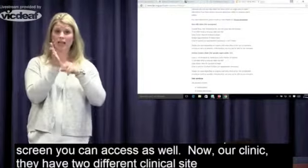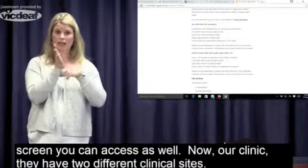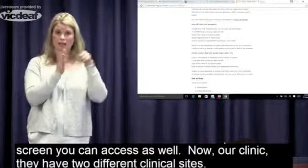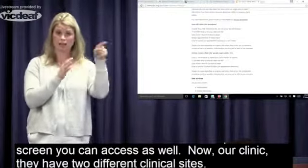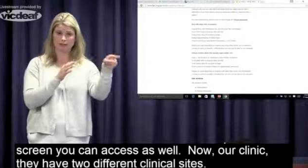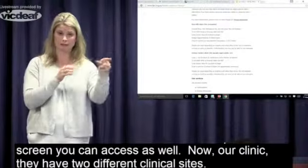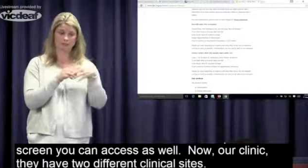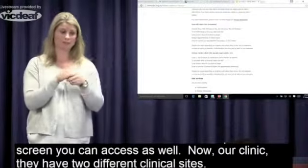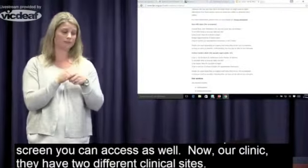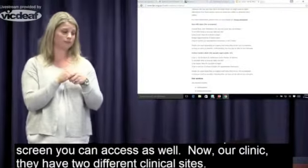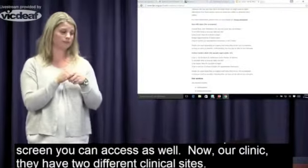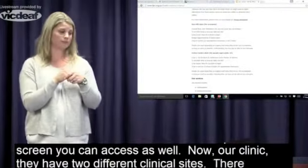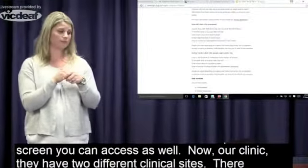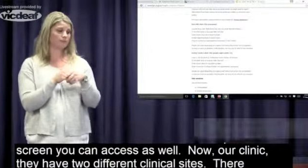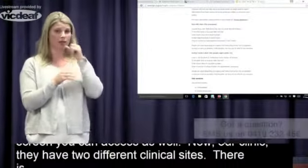There's one clinic in Box Hill,